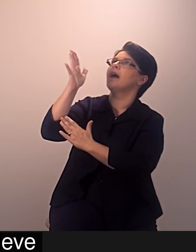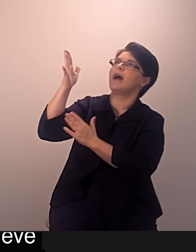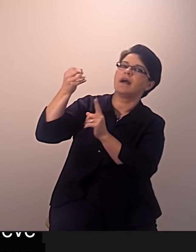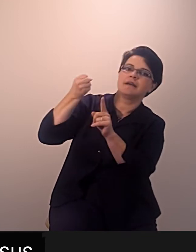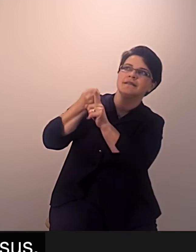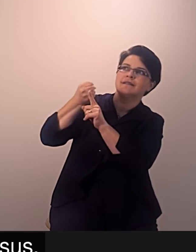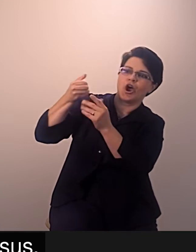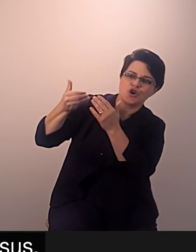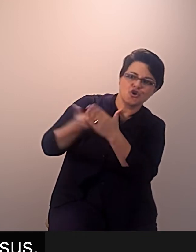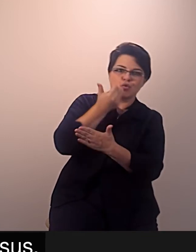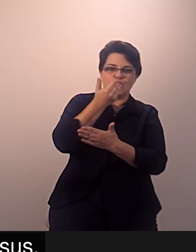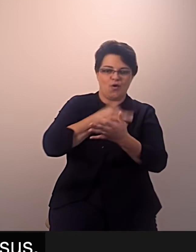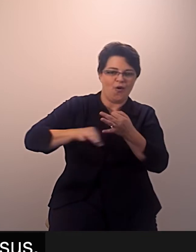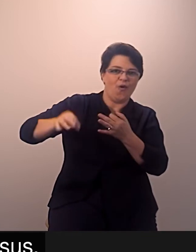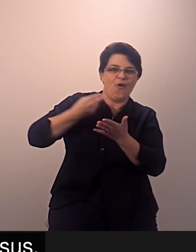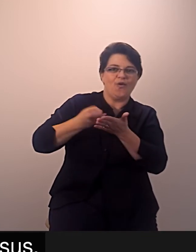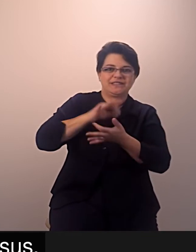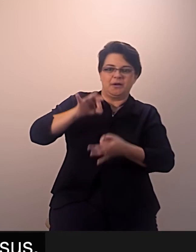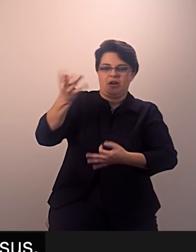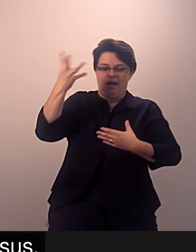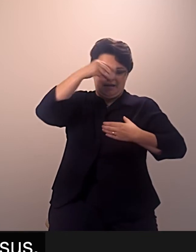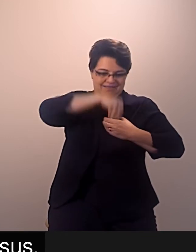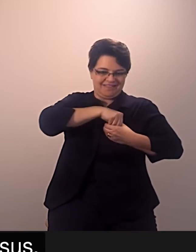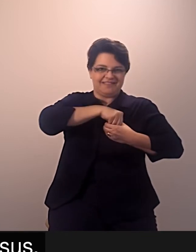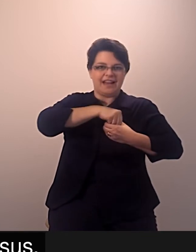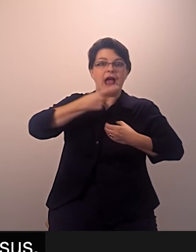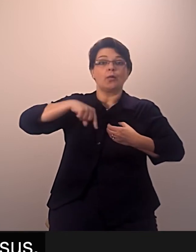new people, the people of God.